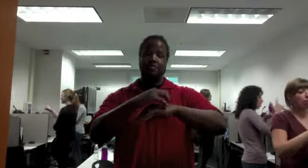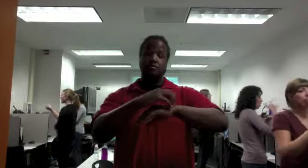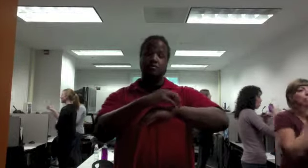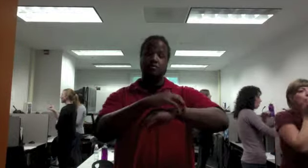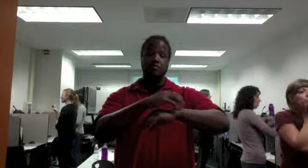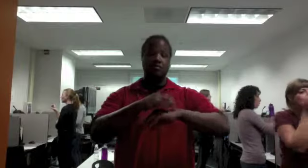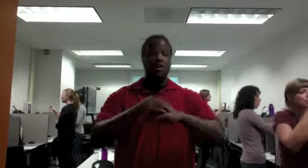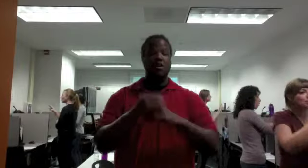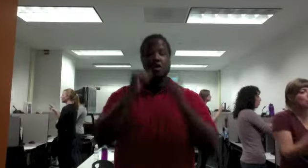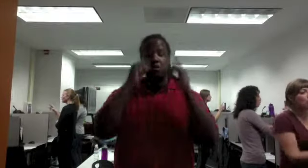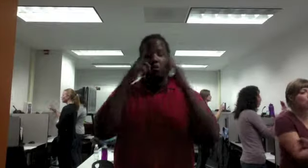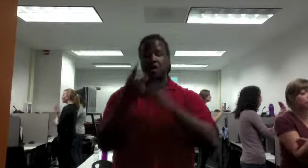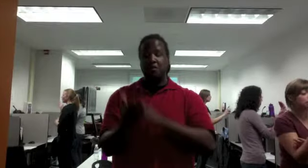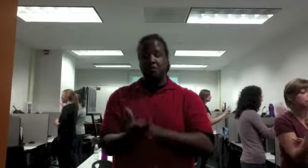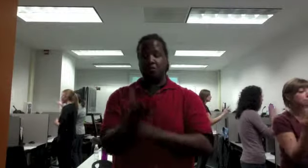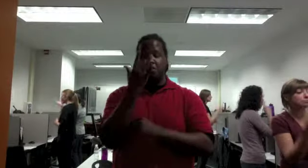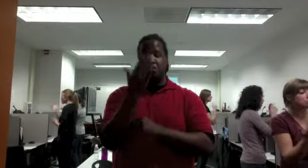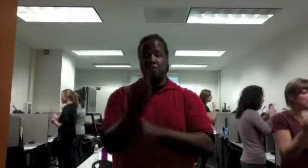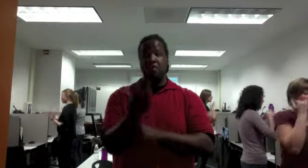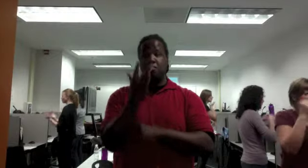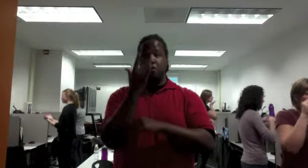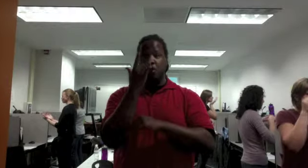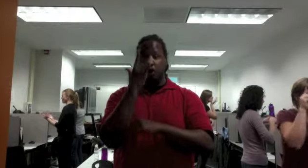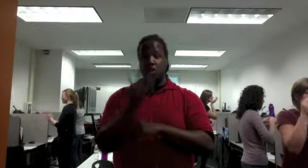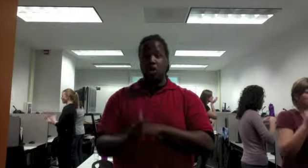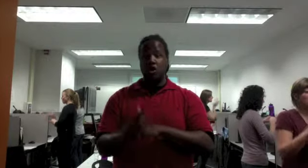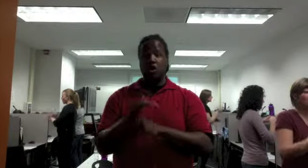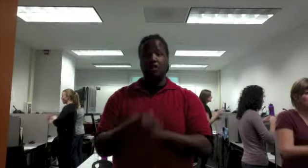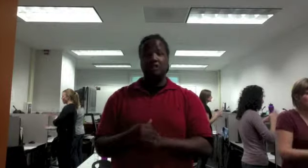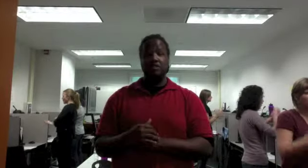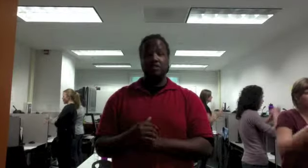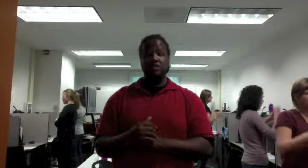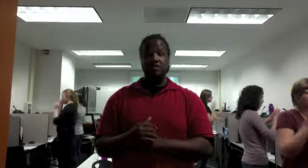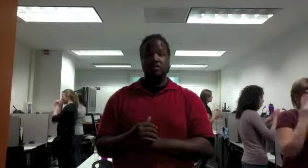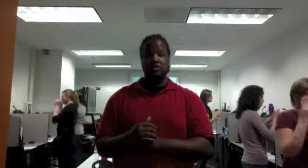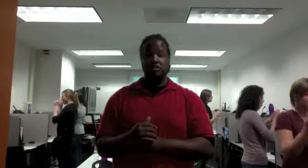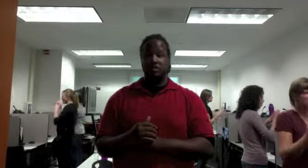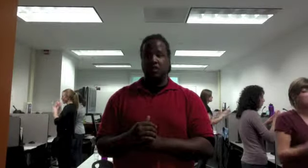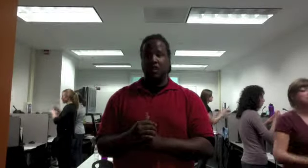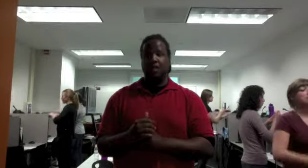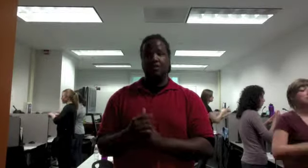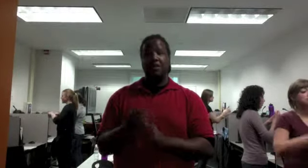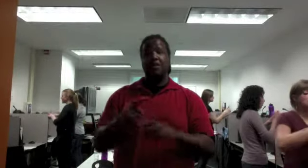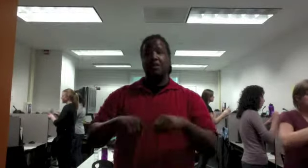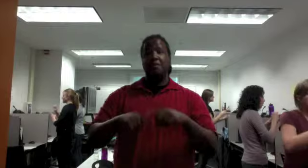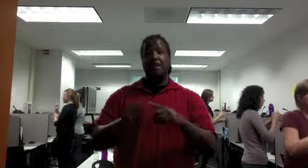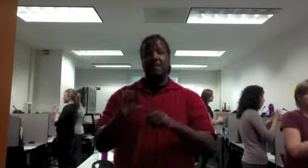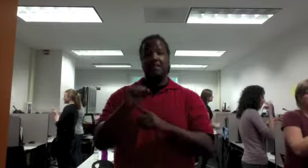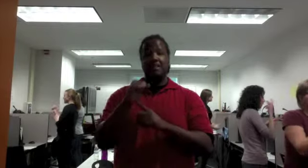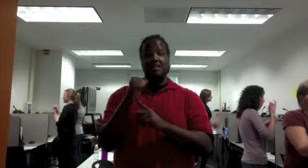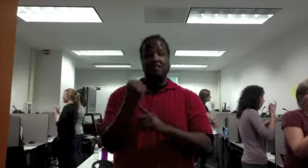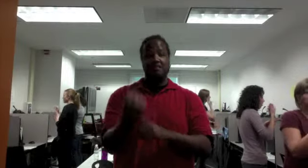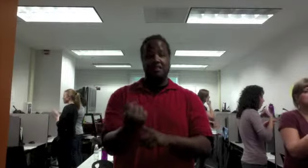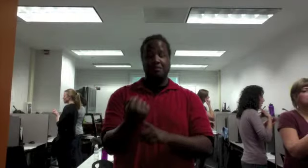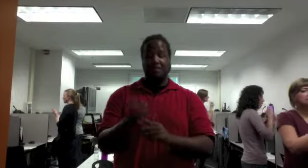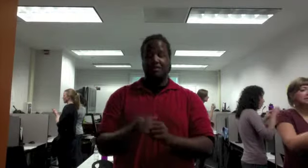early, and it depends on the environmental situation, and take off your socks and shoes and